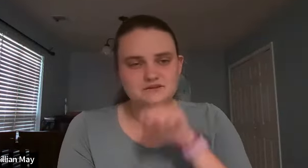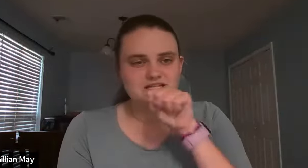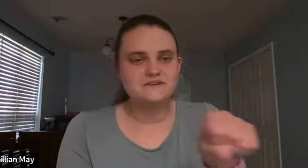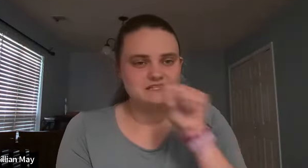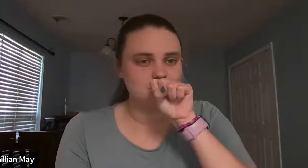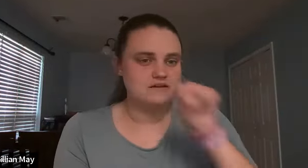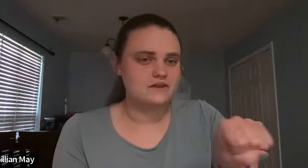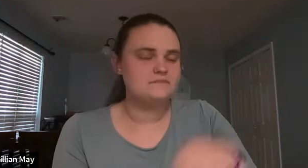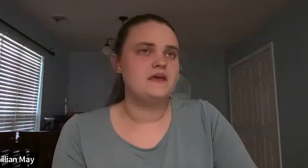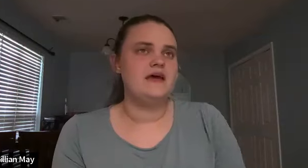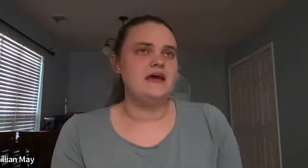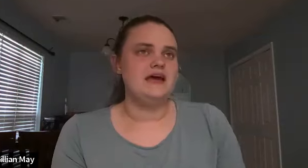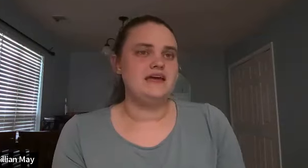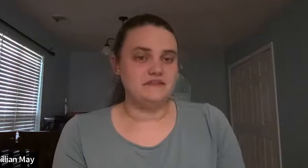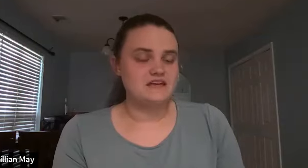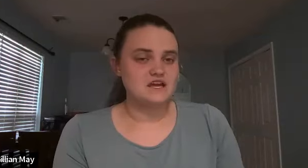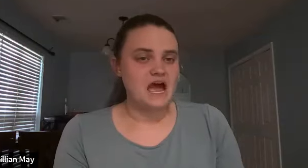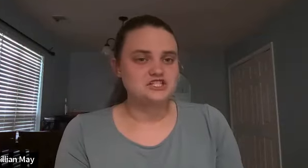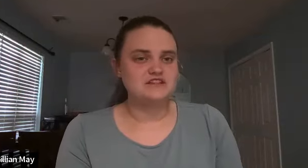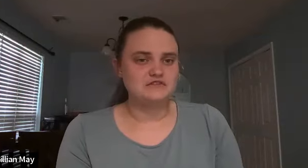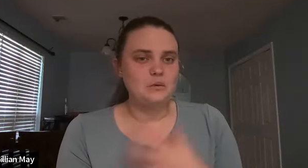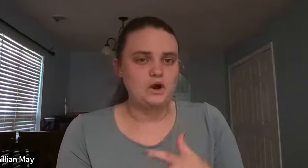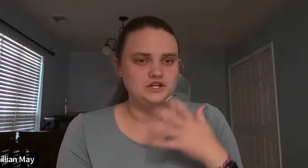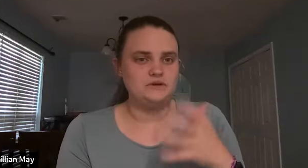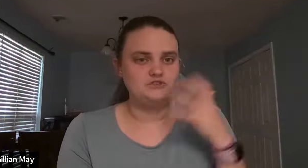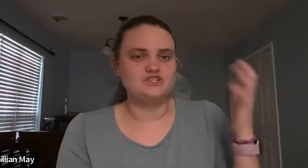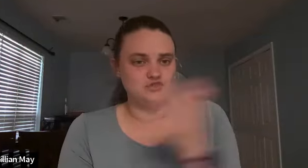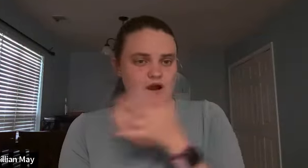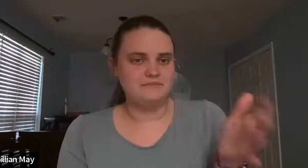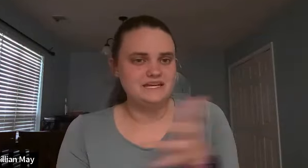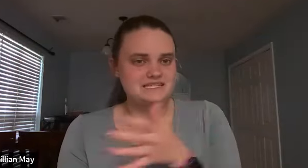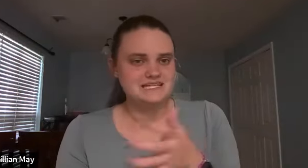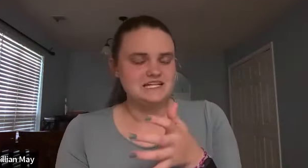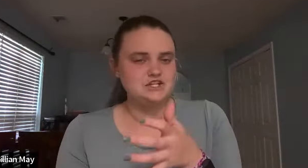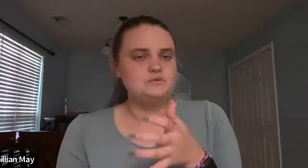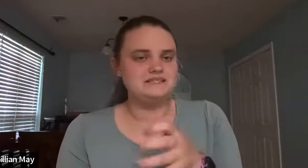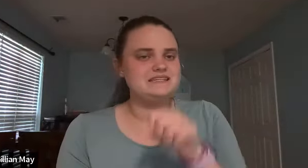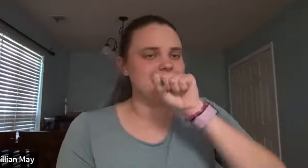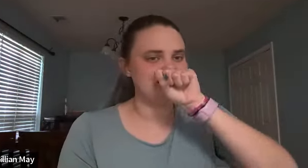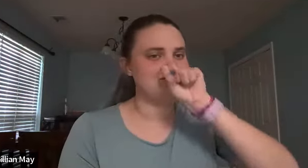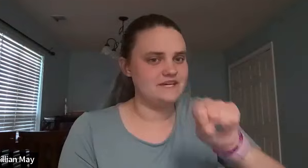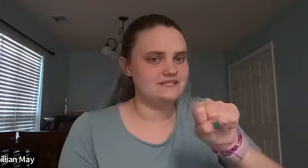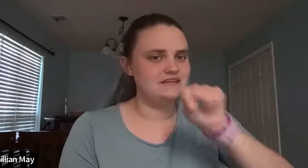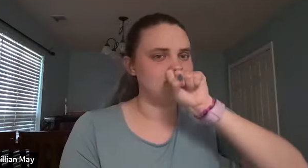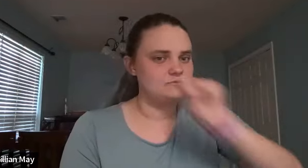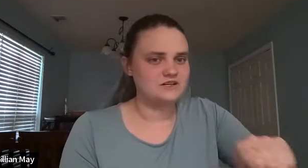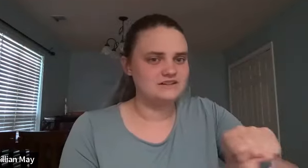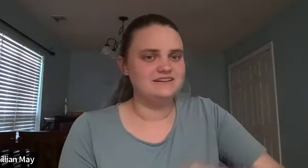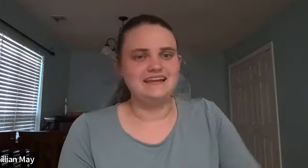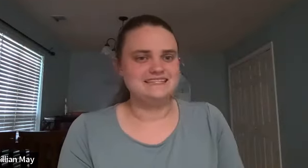Kiss Fist is one of them. And like, that's actually like the word, when you describe it, you would say Kiss Fist. Like, it's